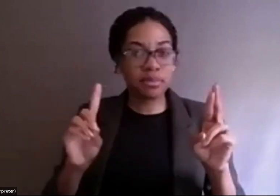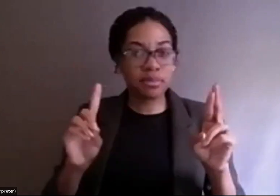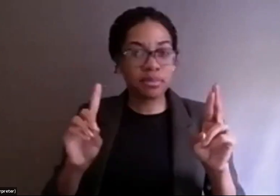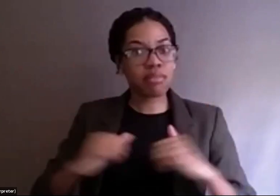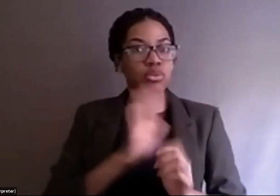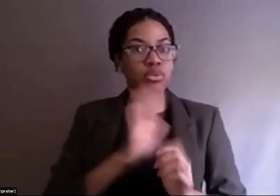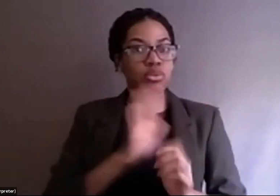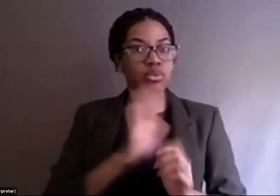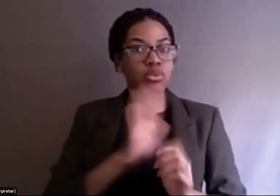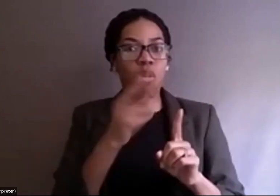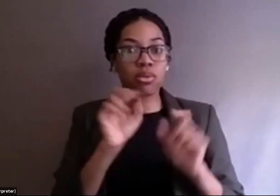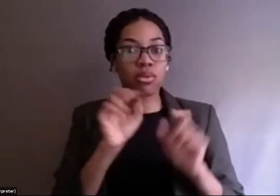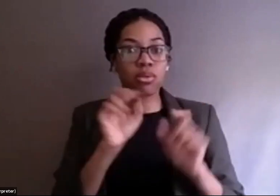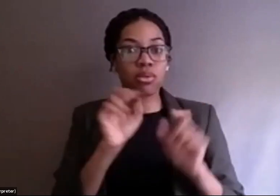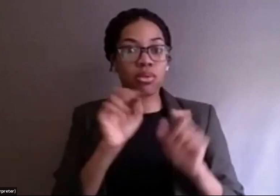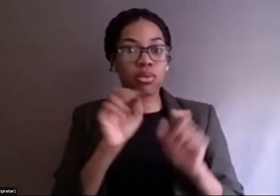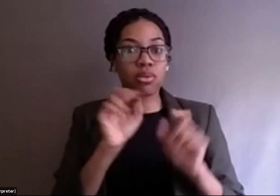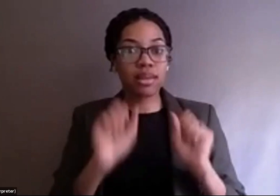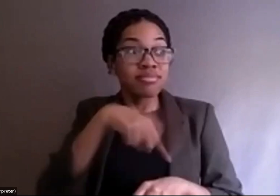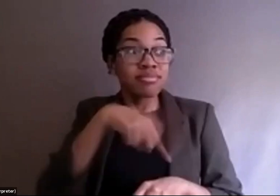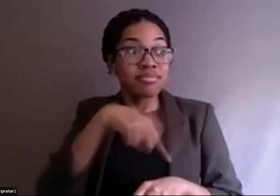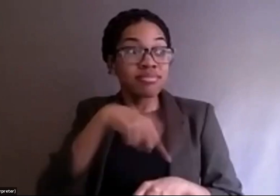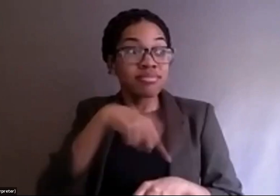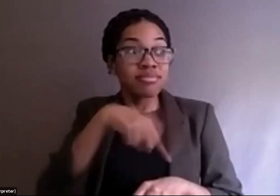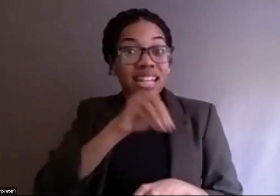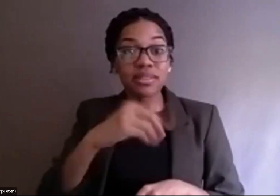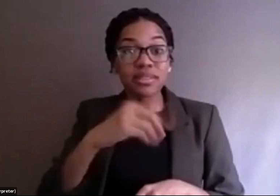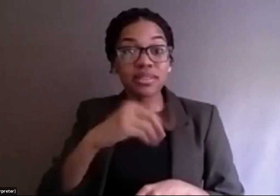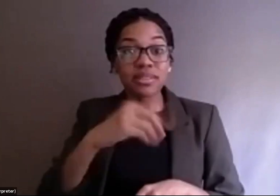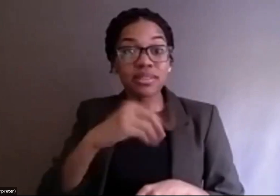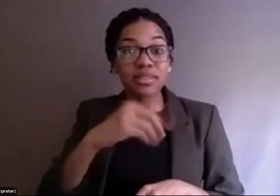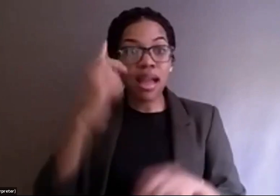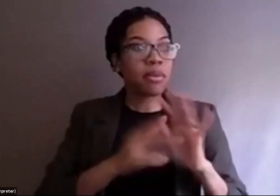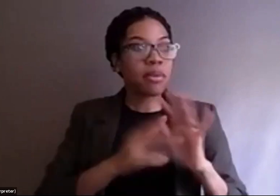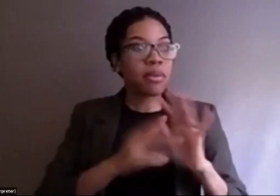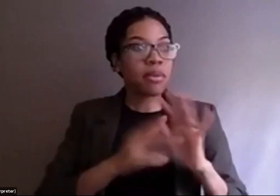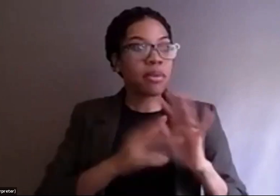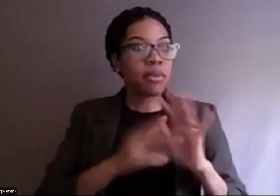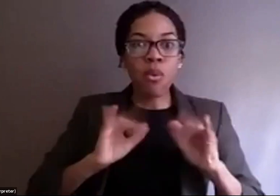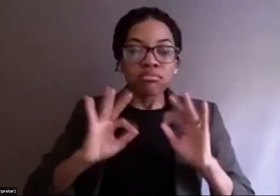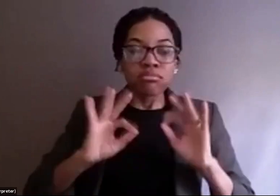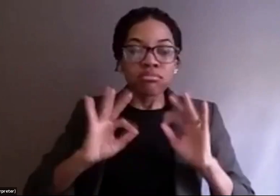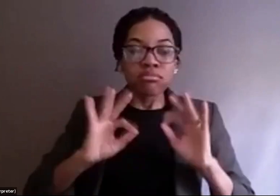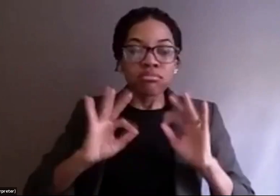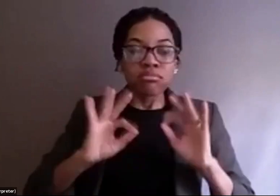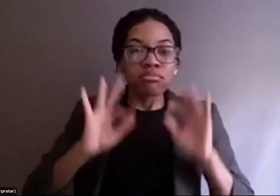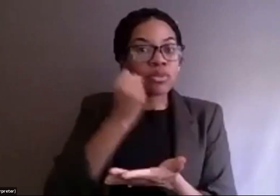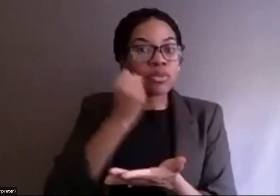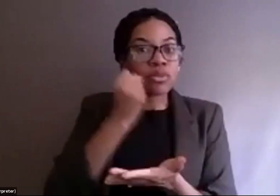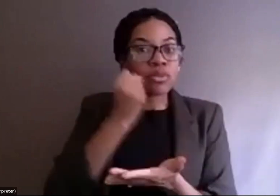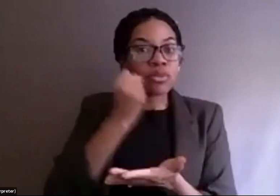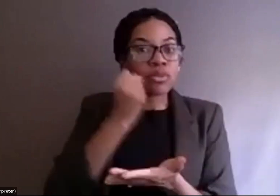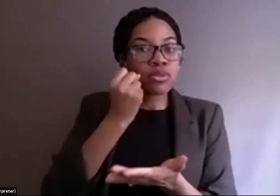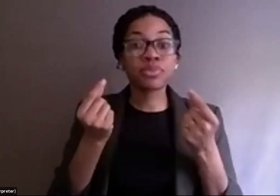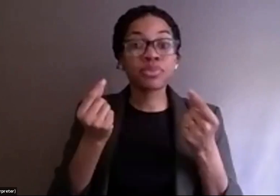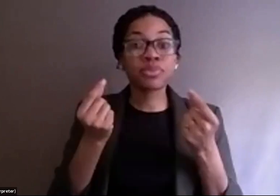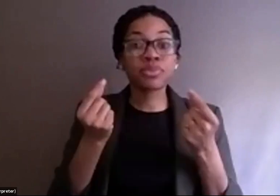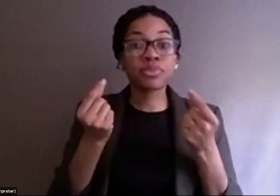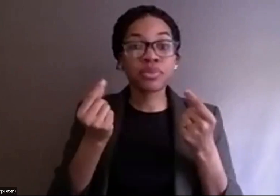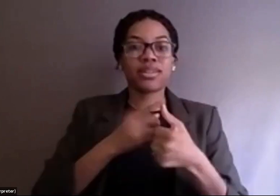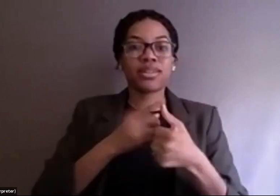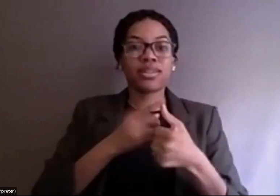go about this? So the first thing we decided to do was educate the population. And what we did, we